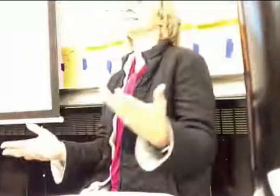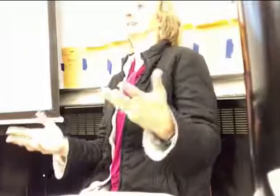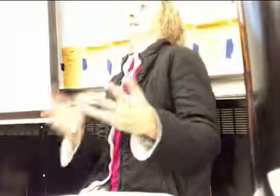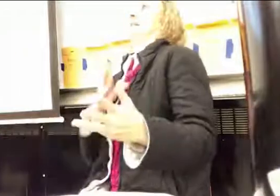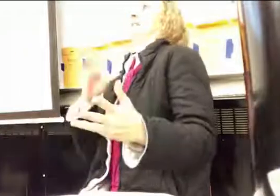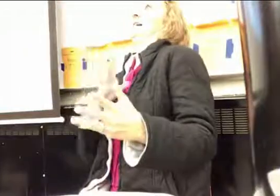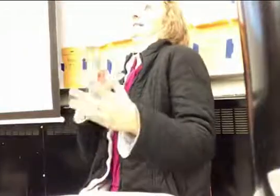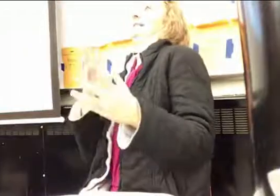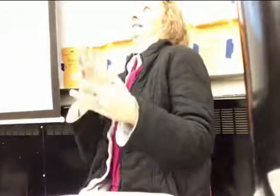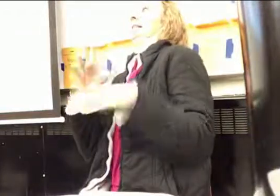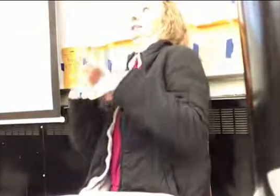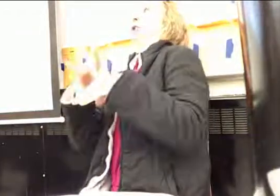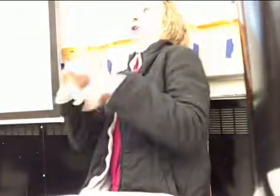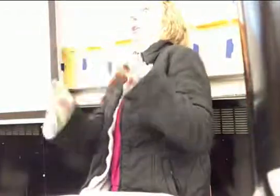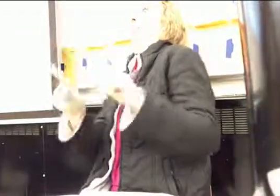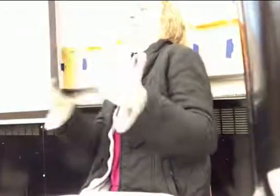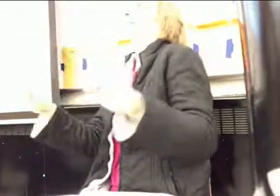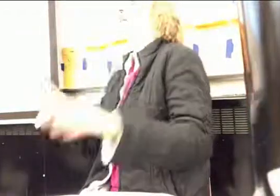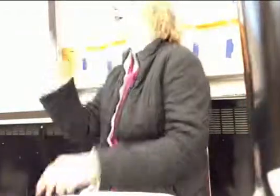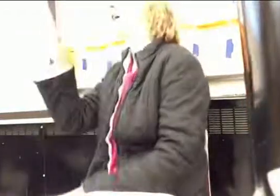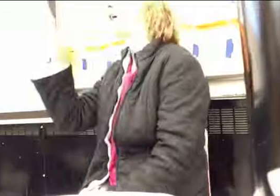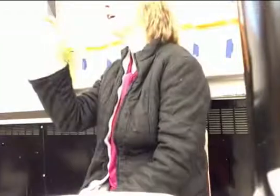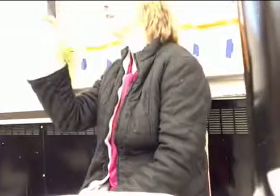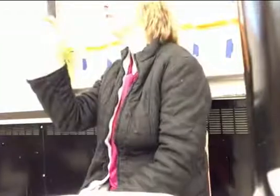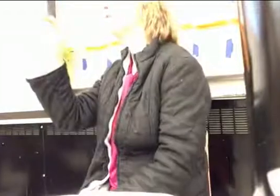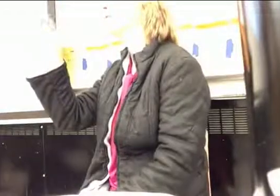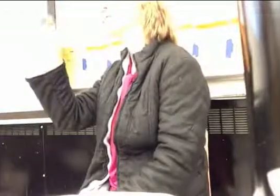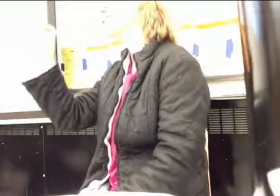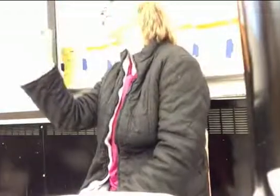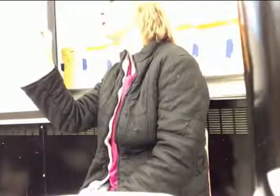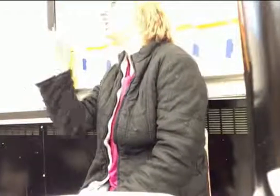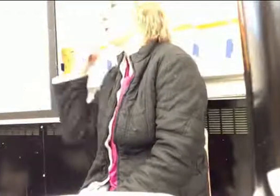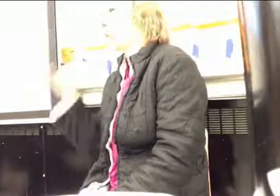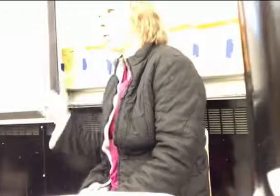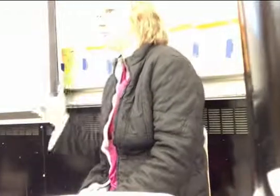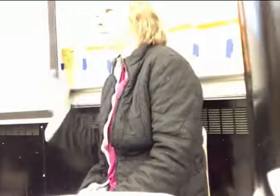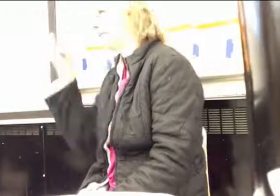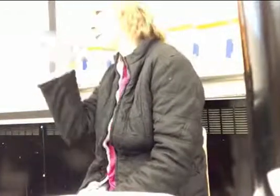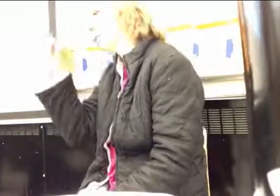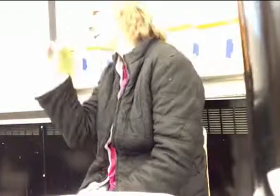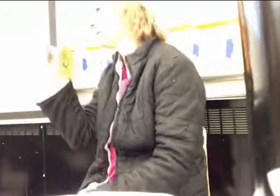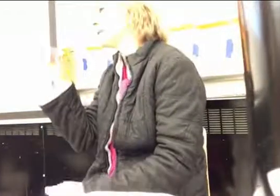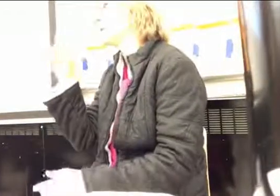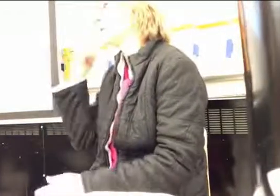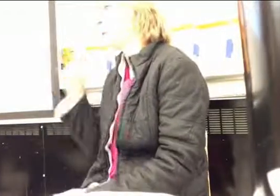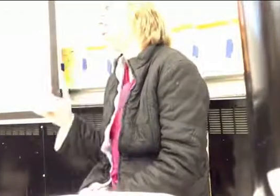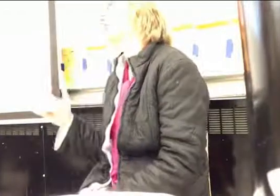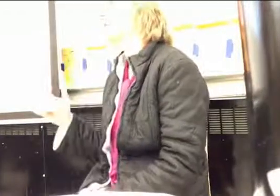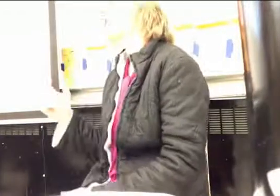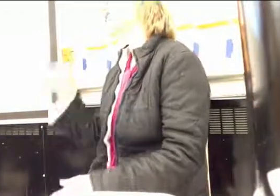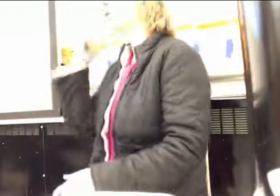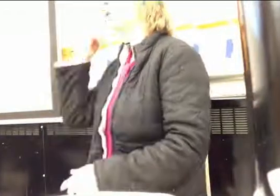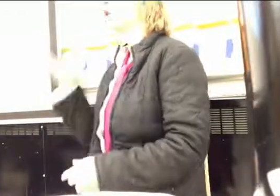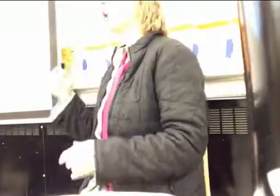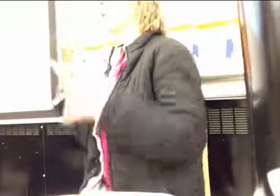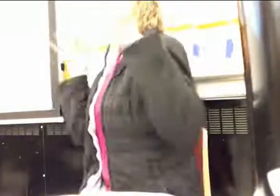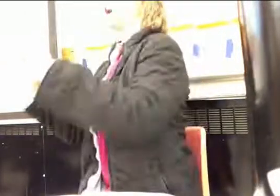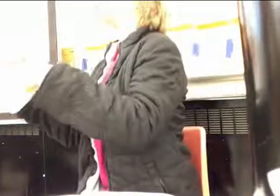fool's gold is like the common layman's terms. So this is fool's gold right here. So in the gold rush, which is in what